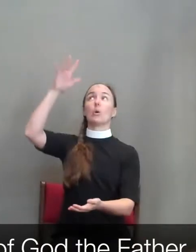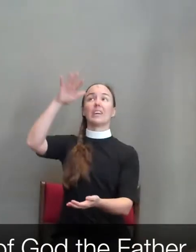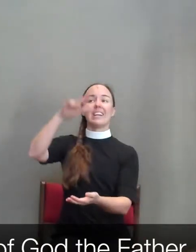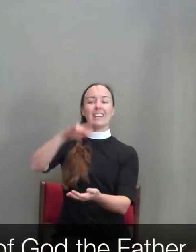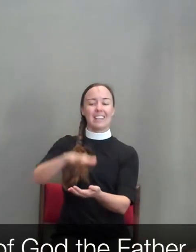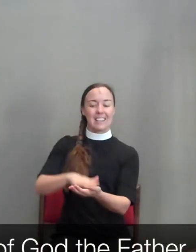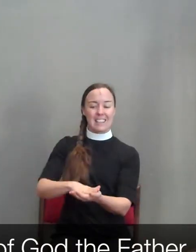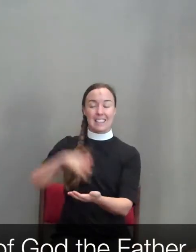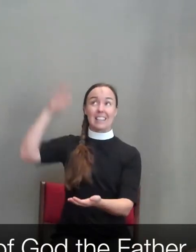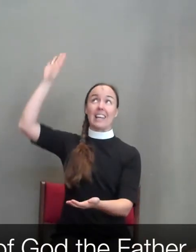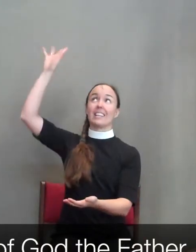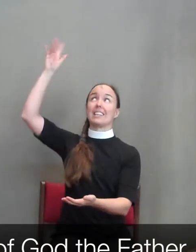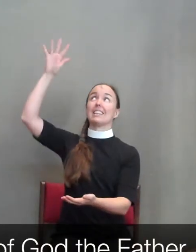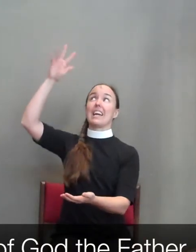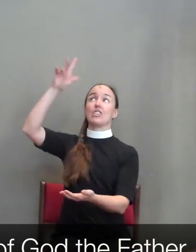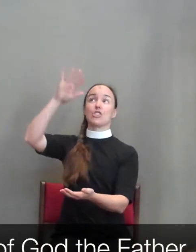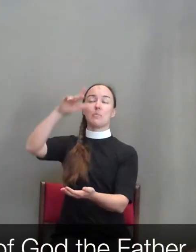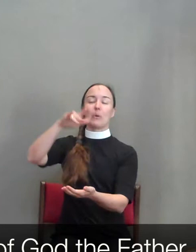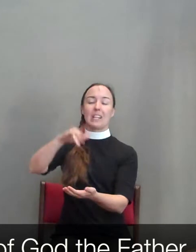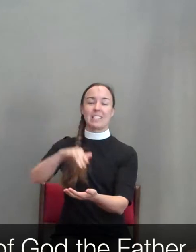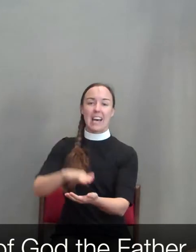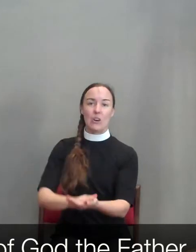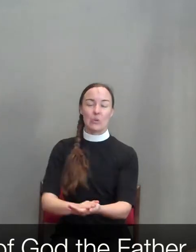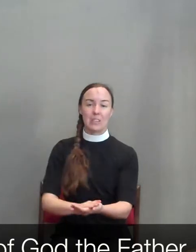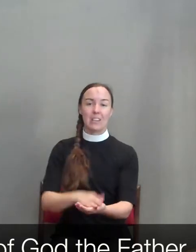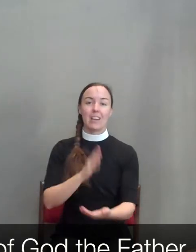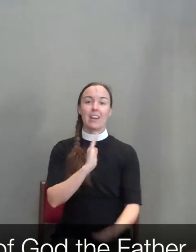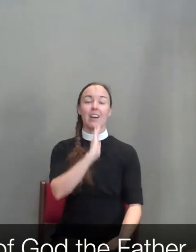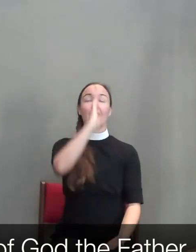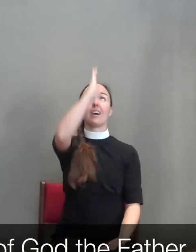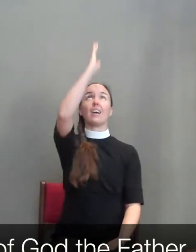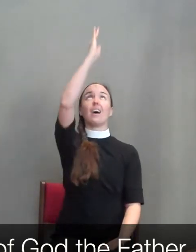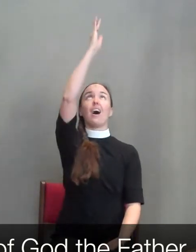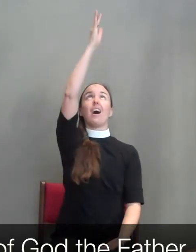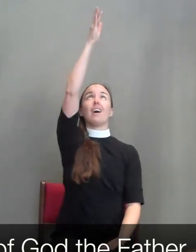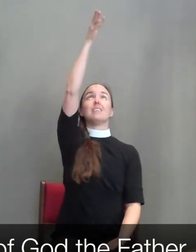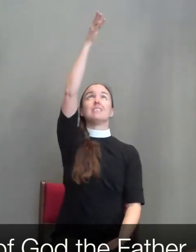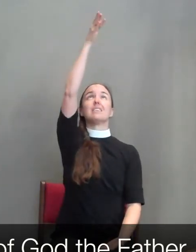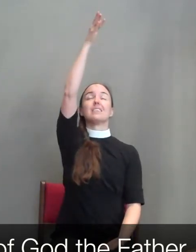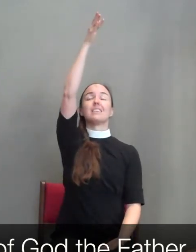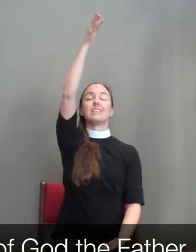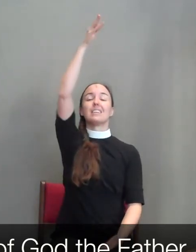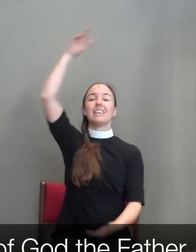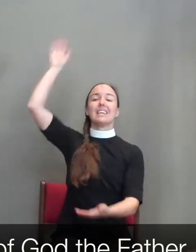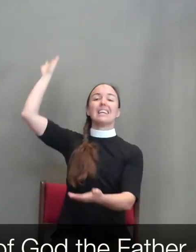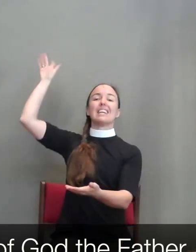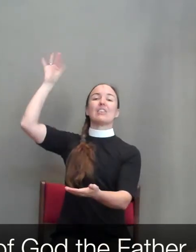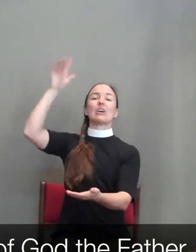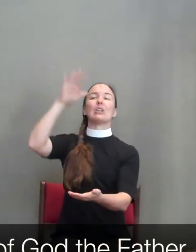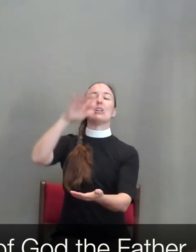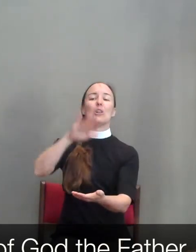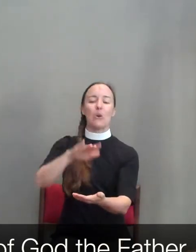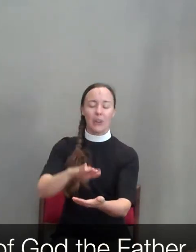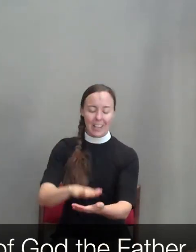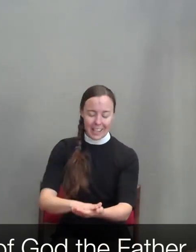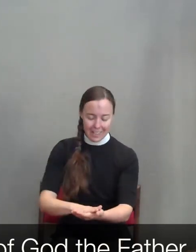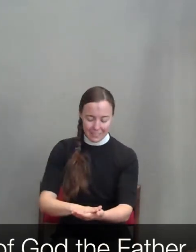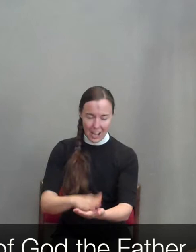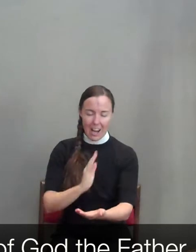Glory, like the light shimmering down. God, in the glory of